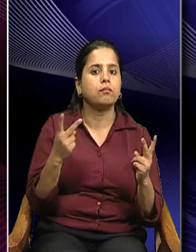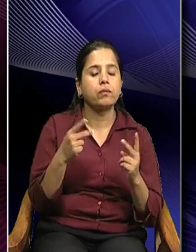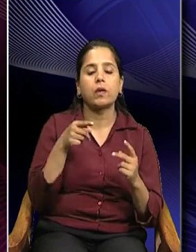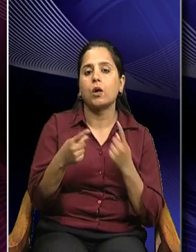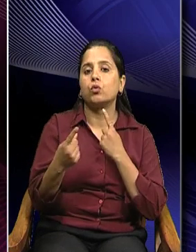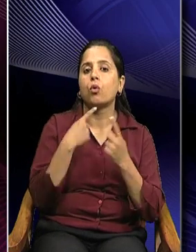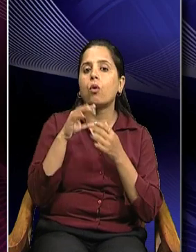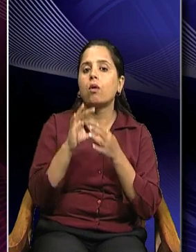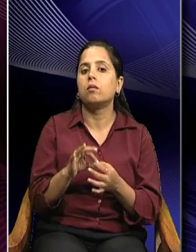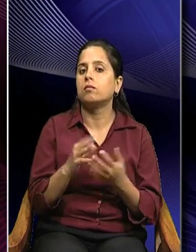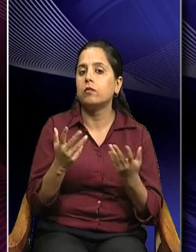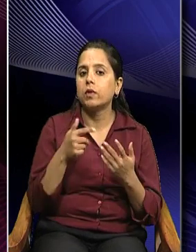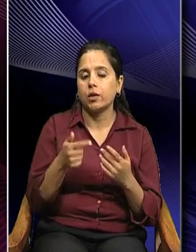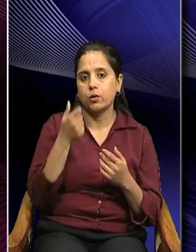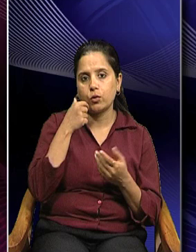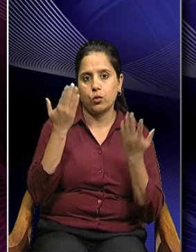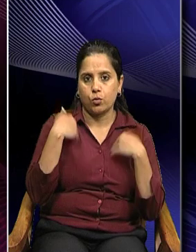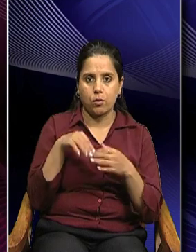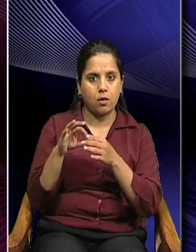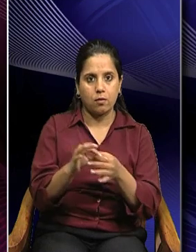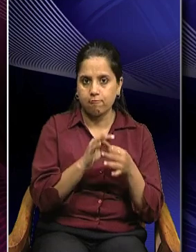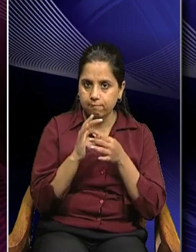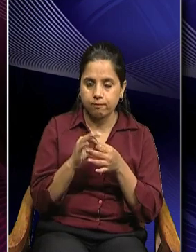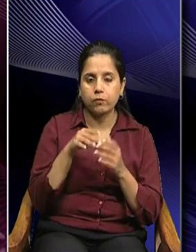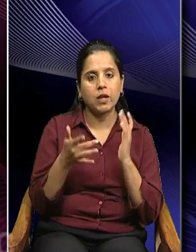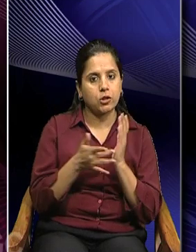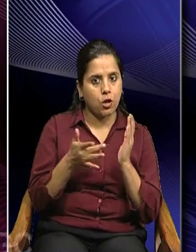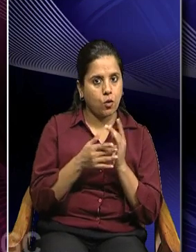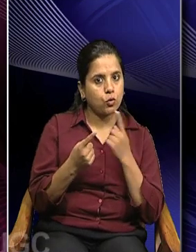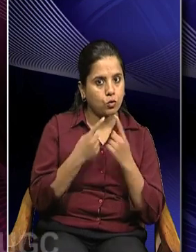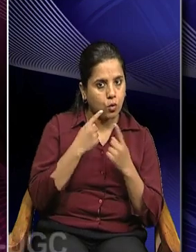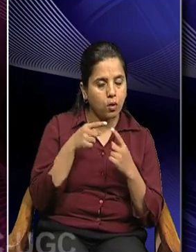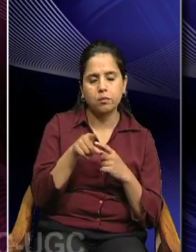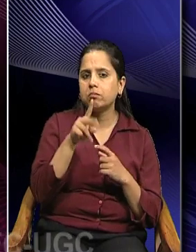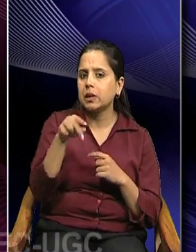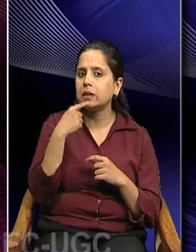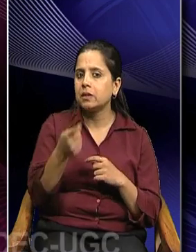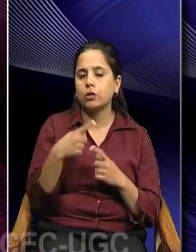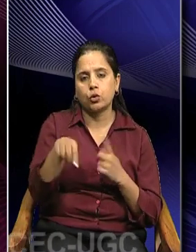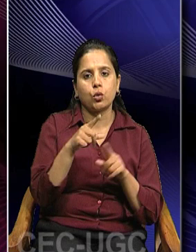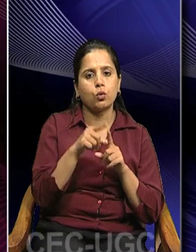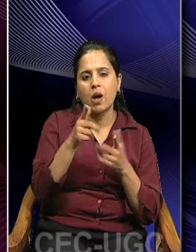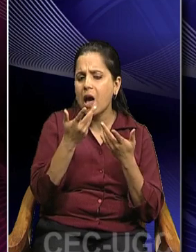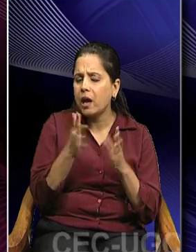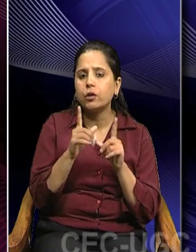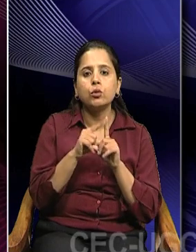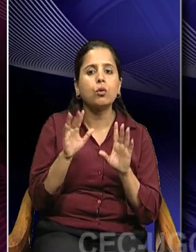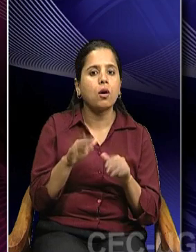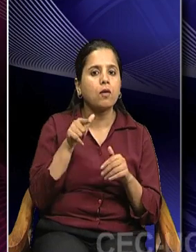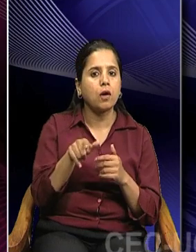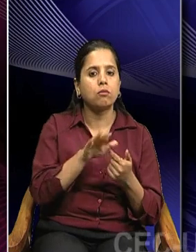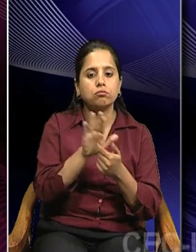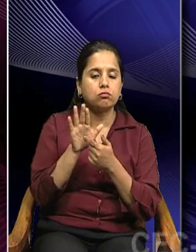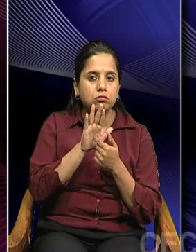are talking about the humanity with technology, which means you are doing whatever you are doing, your orientation